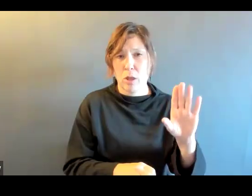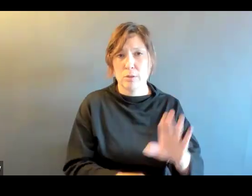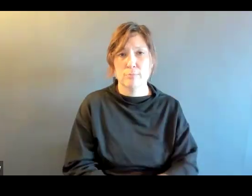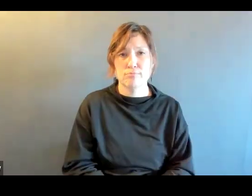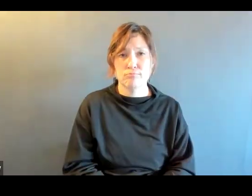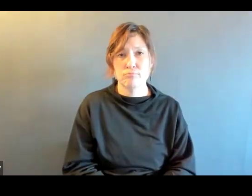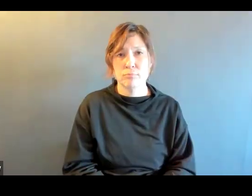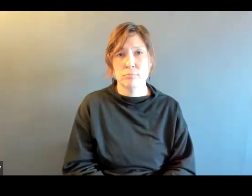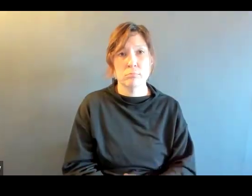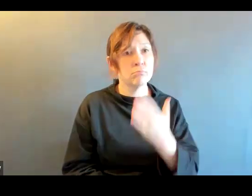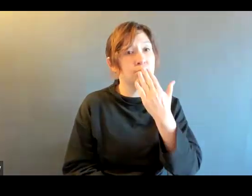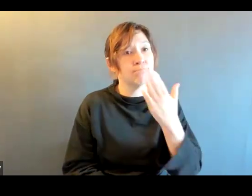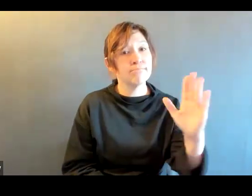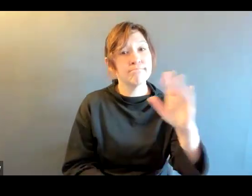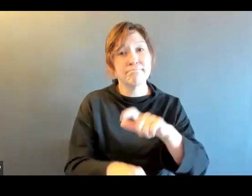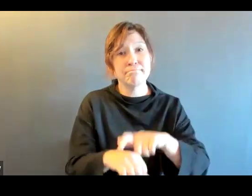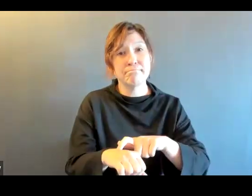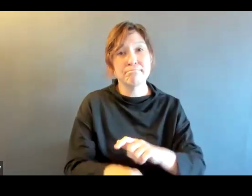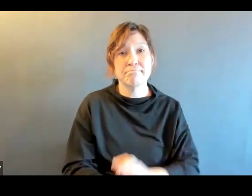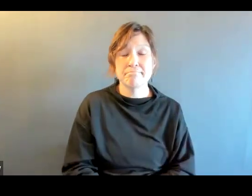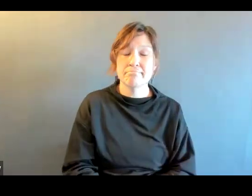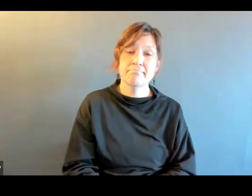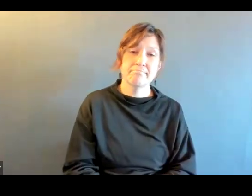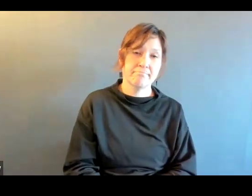Boston. Thank you for your time.